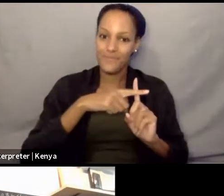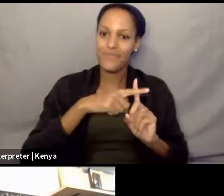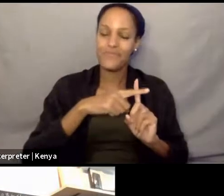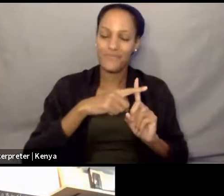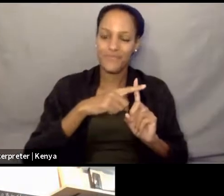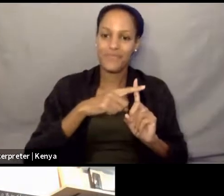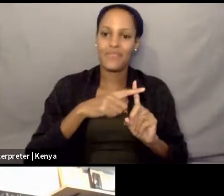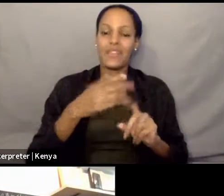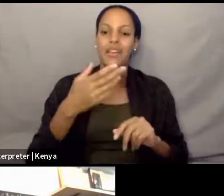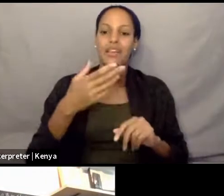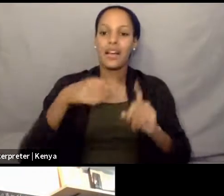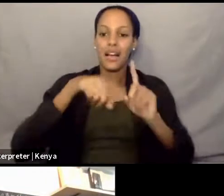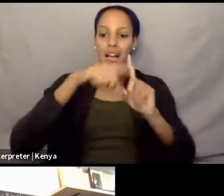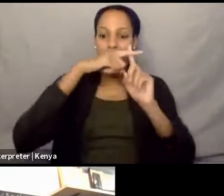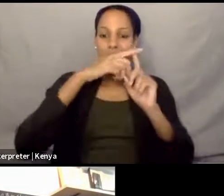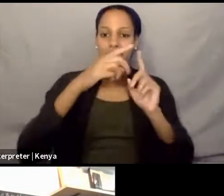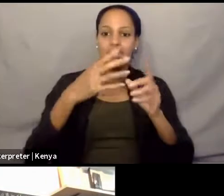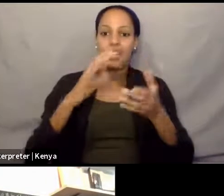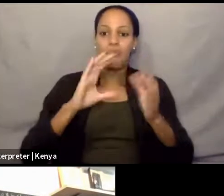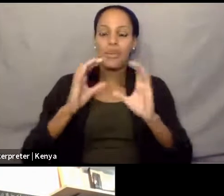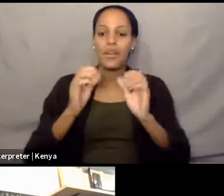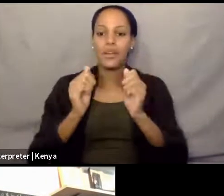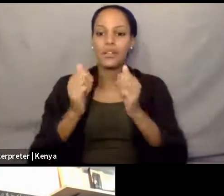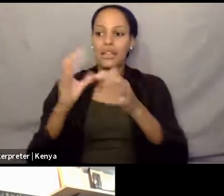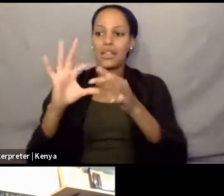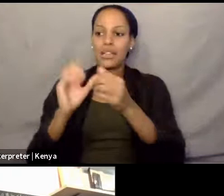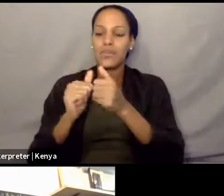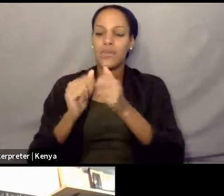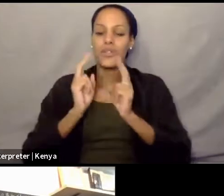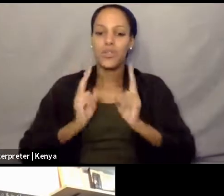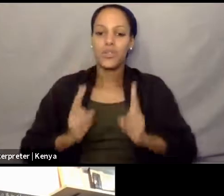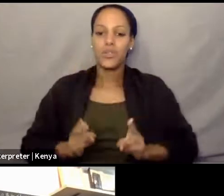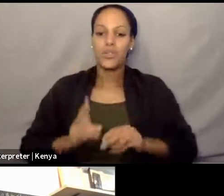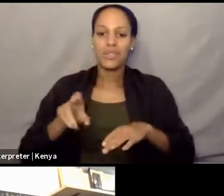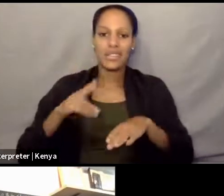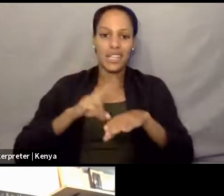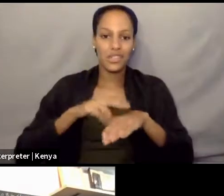sense of human nature and our condition.